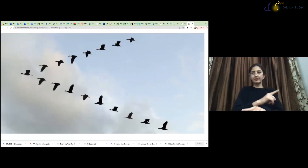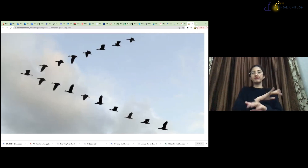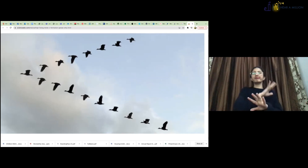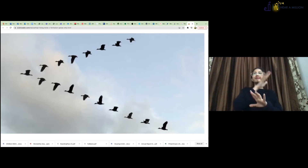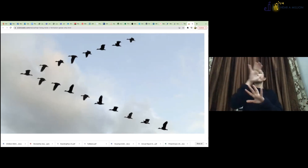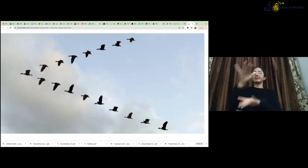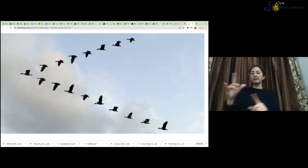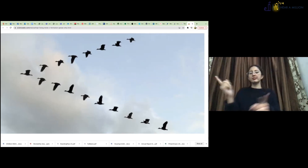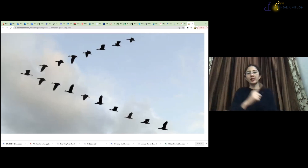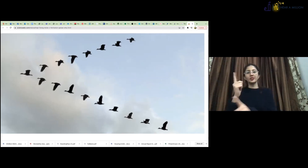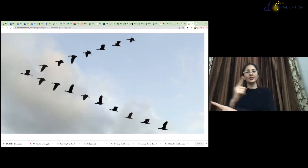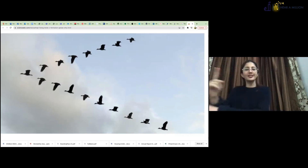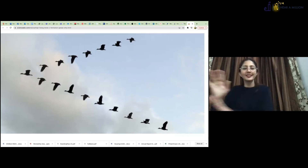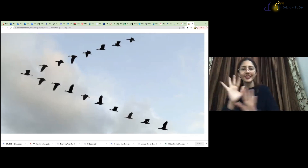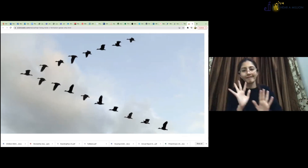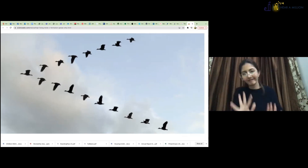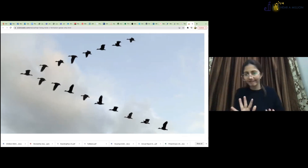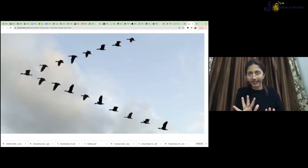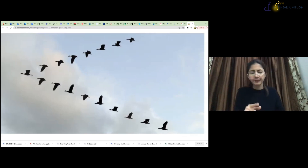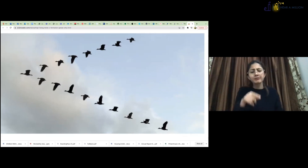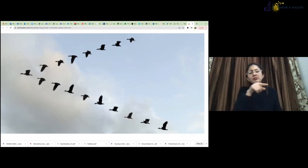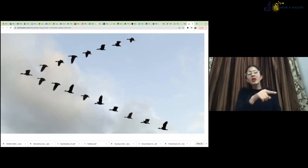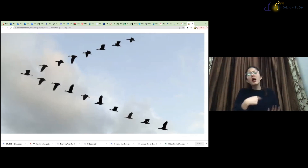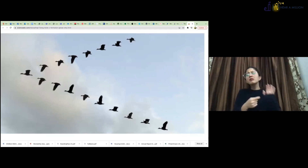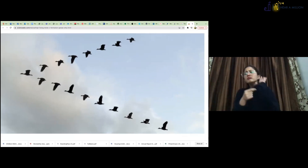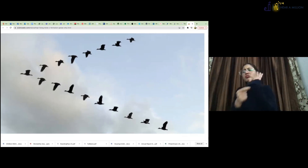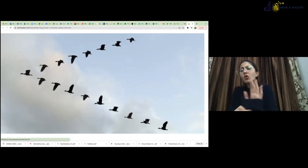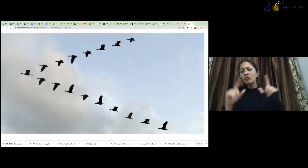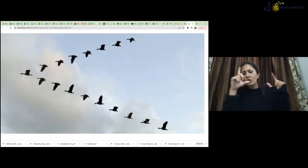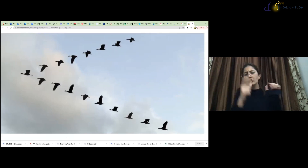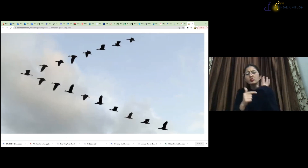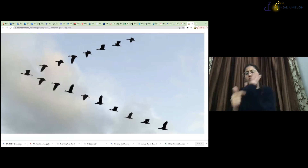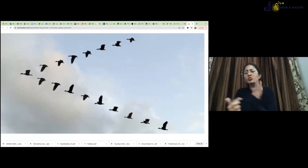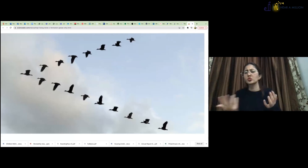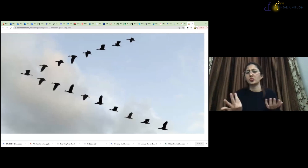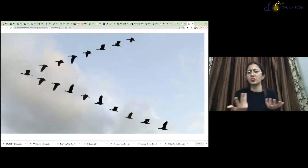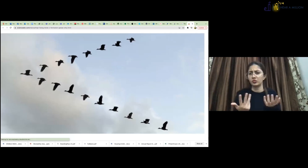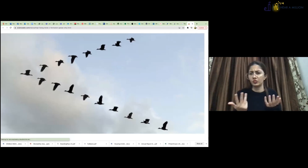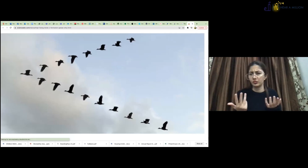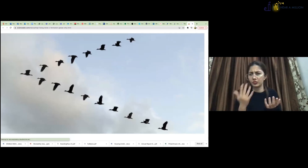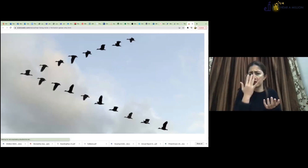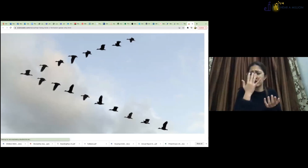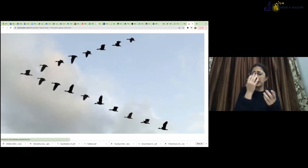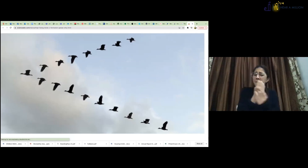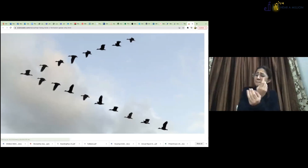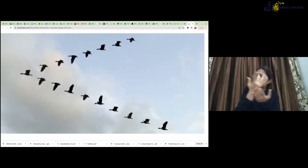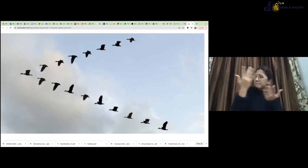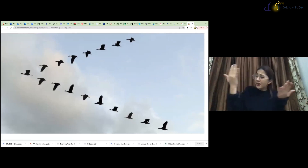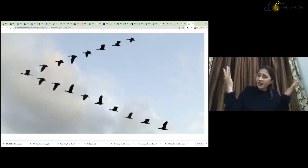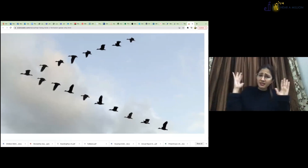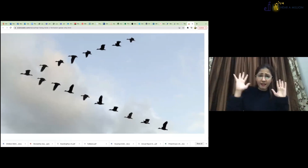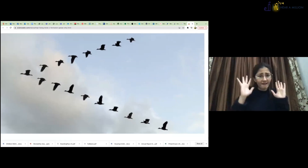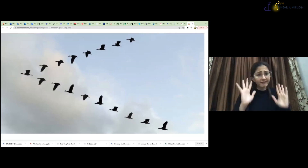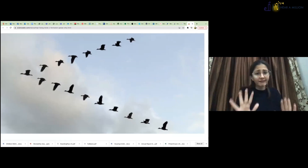And why I'm showing you this slide is, many times there are some leaders, and I saw that so